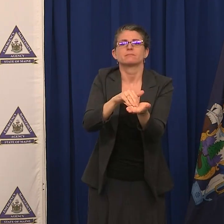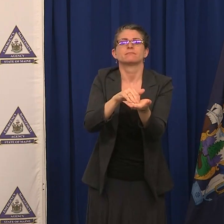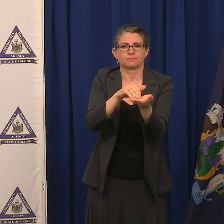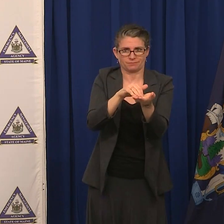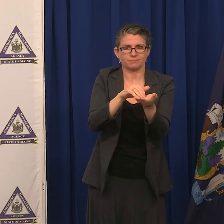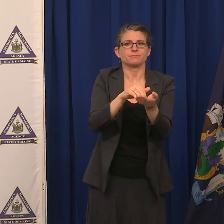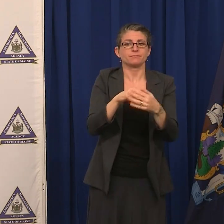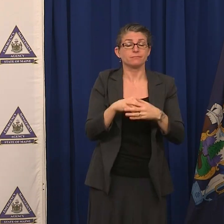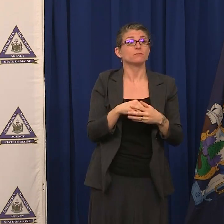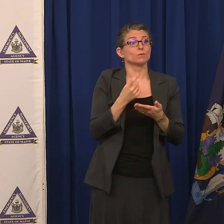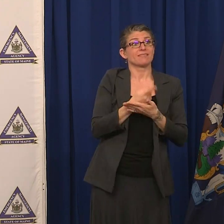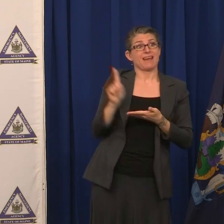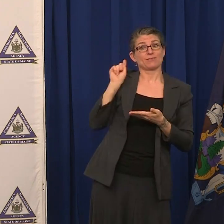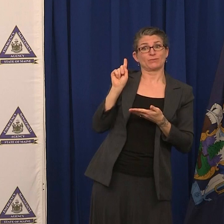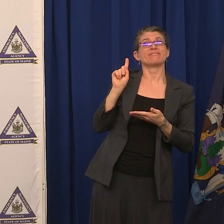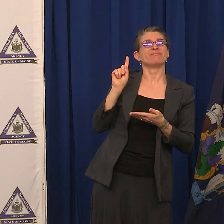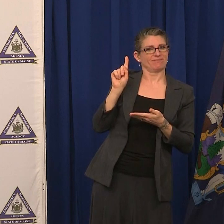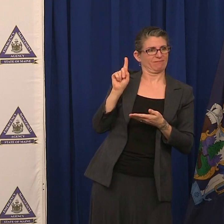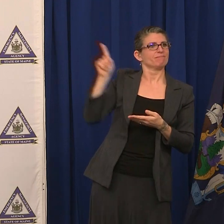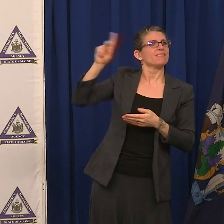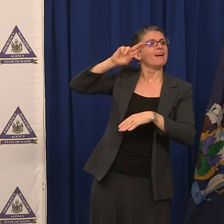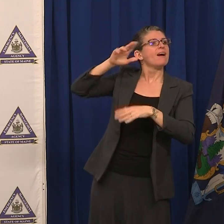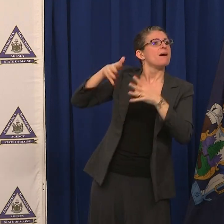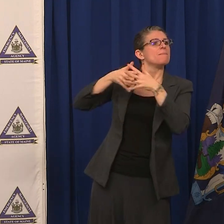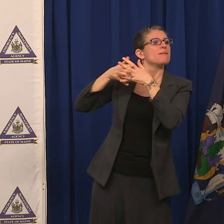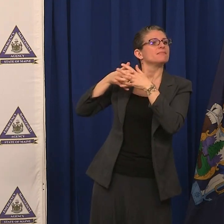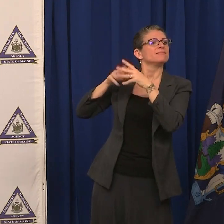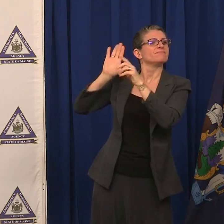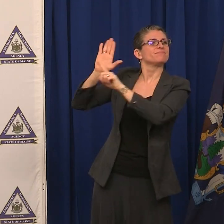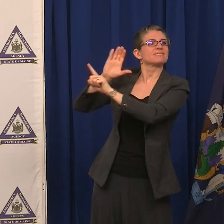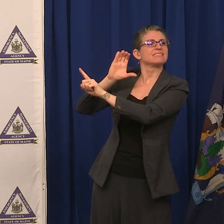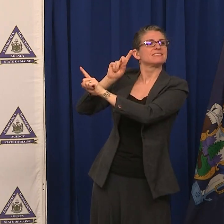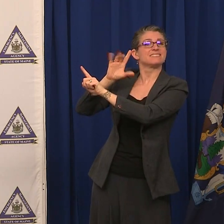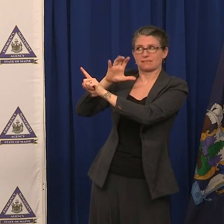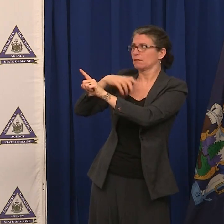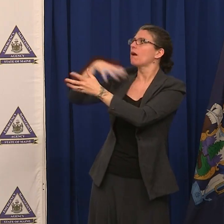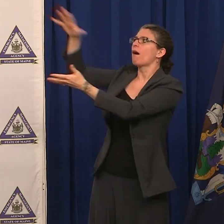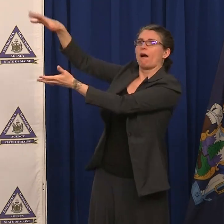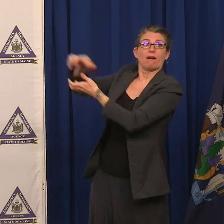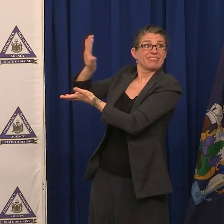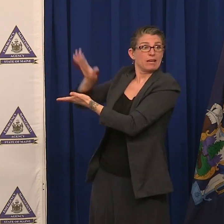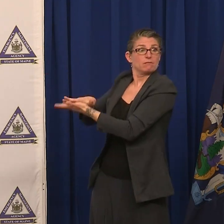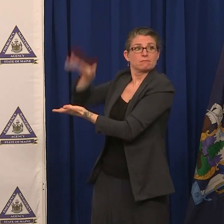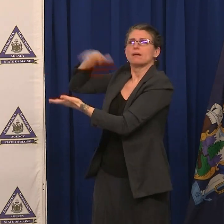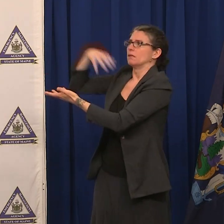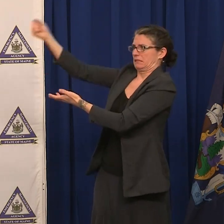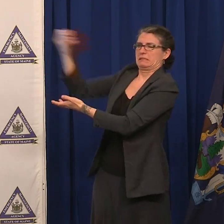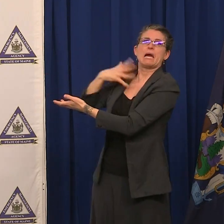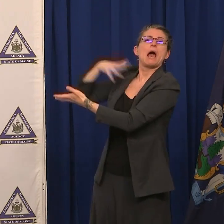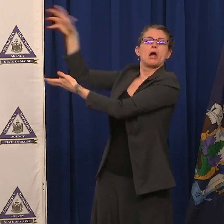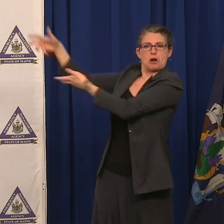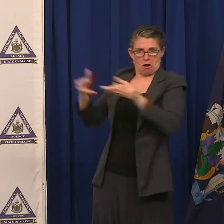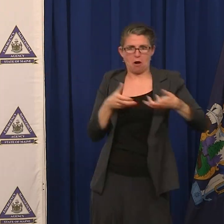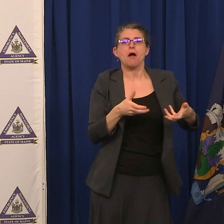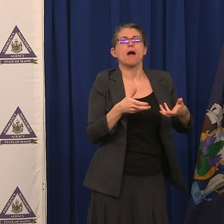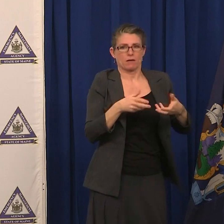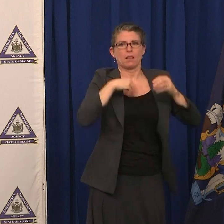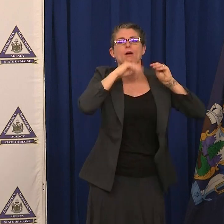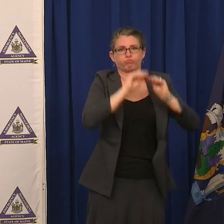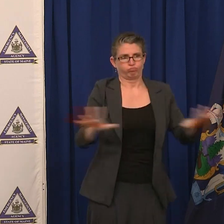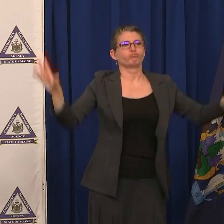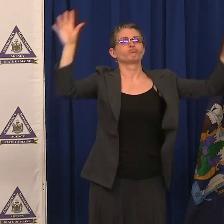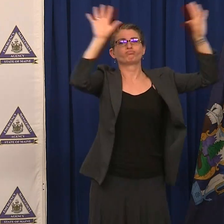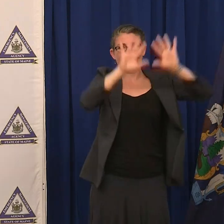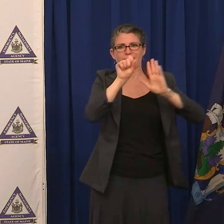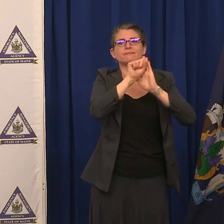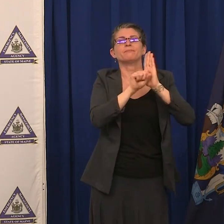of PPE across the state. Our goal with that first distribution was to equip the least equipped across